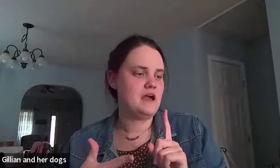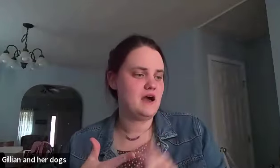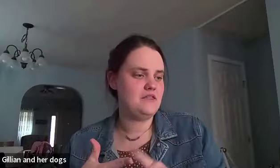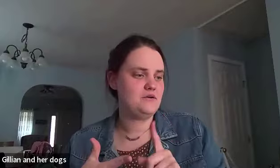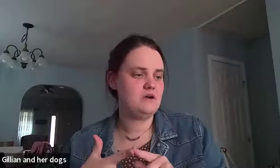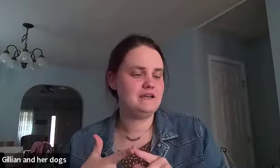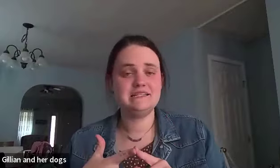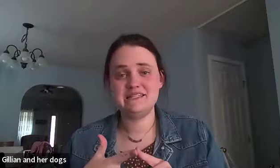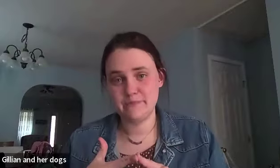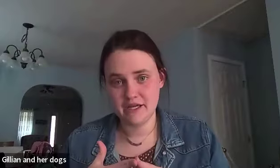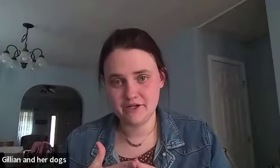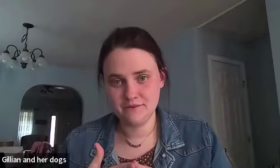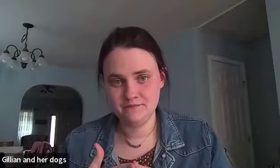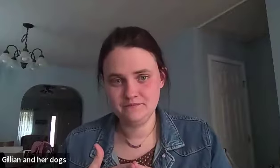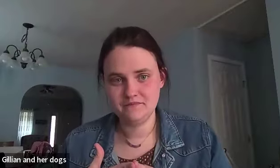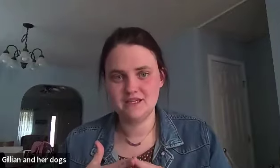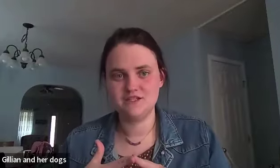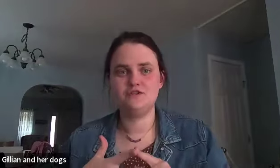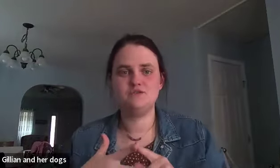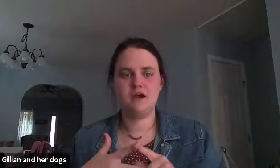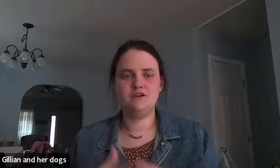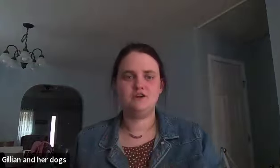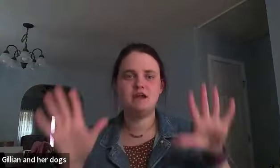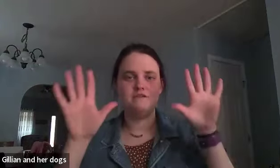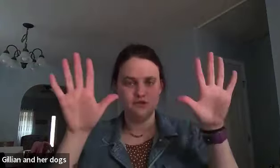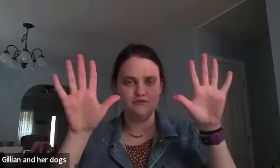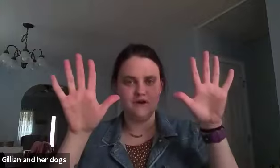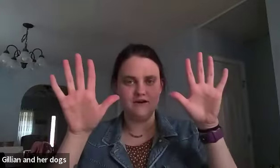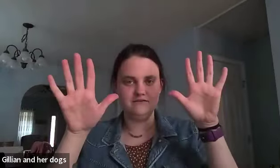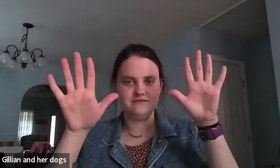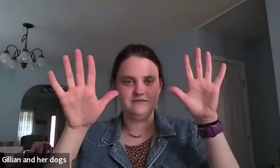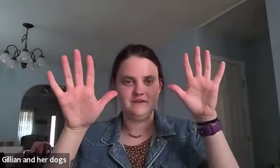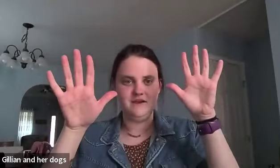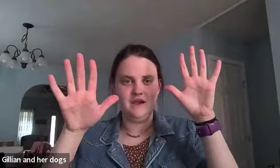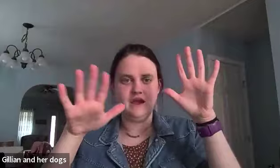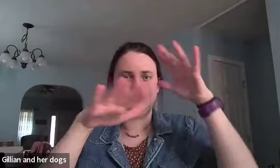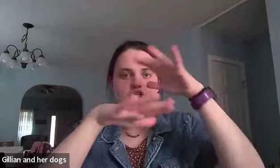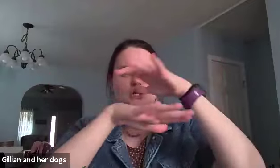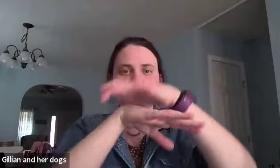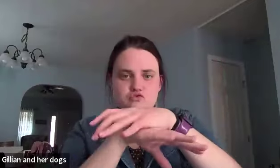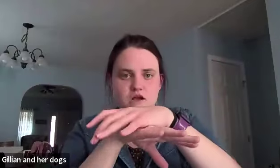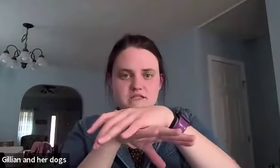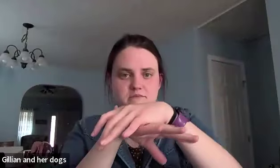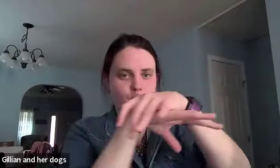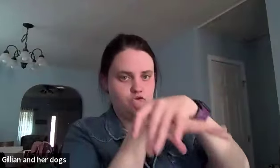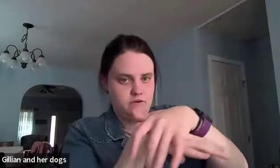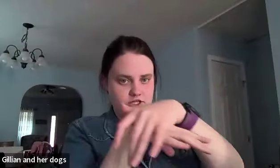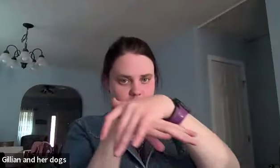The other one is spider. And so for spider, you're going to have two fives and you're going to cross them over each